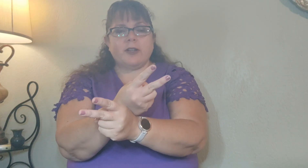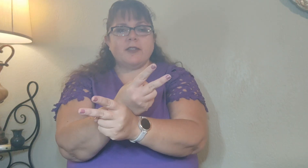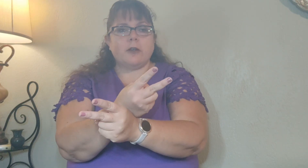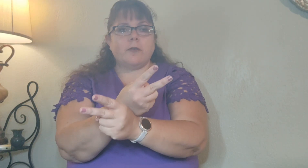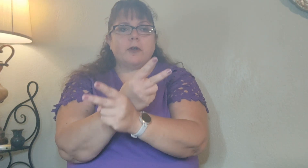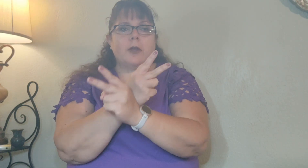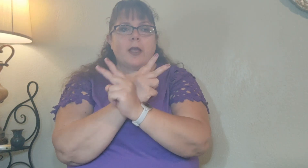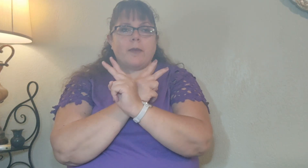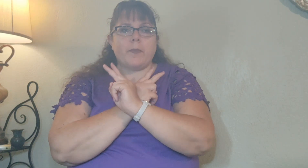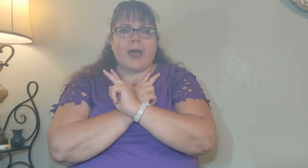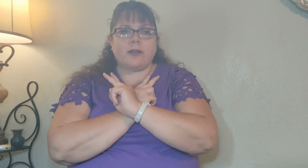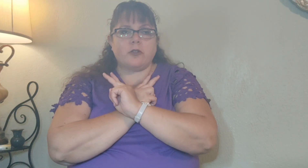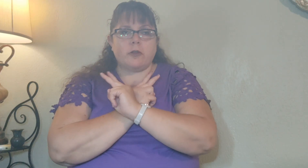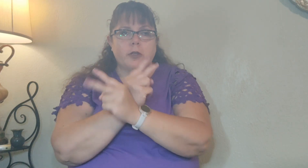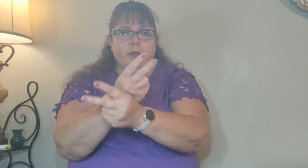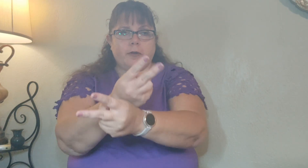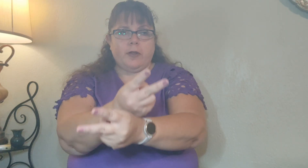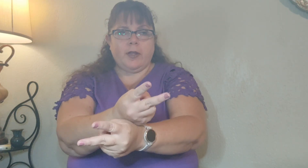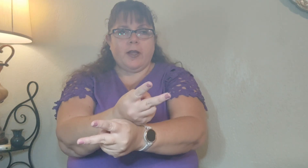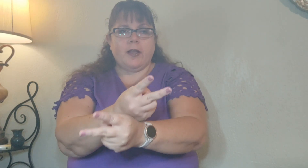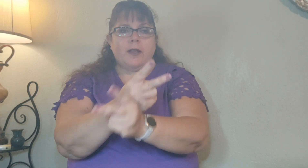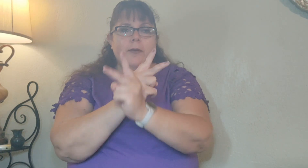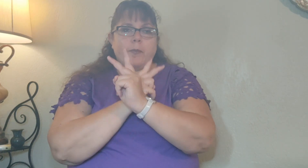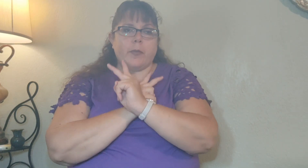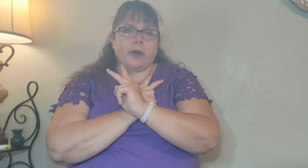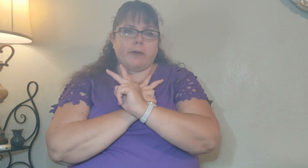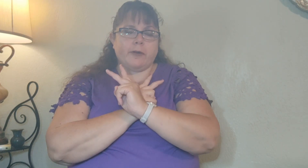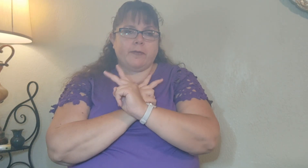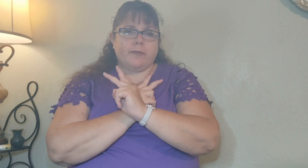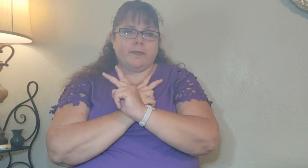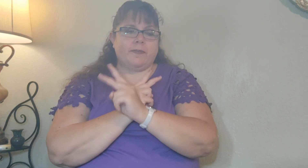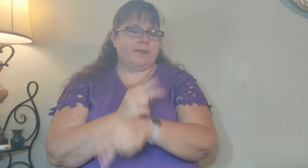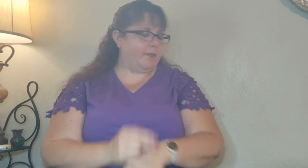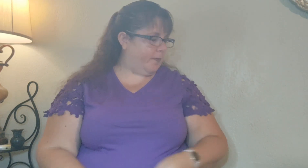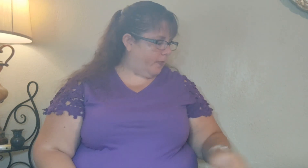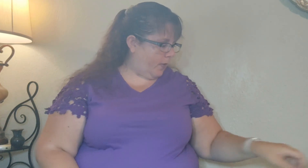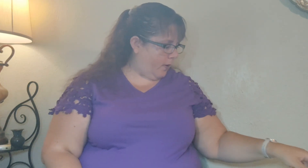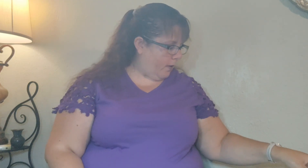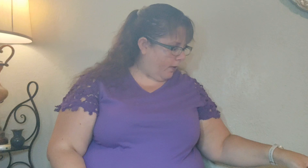crossed over and back to you. Borrow.